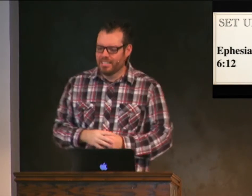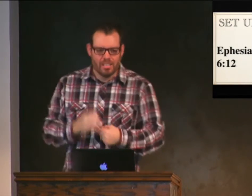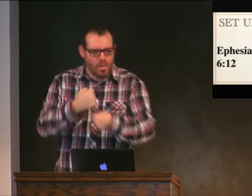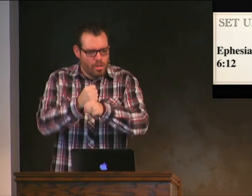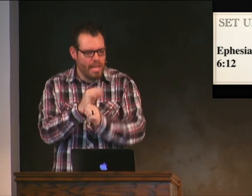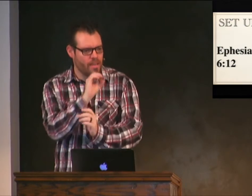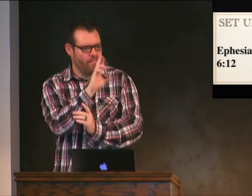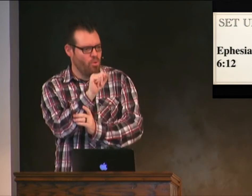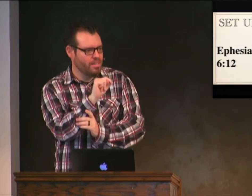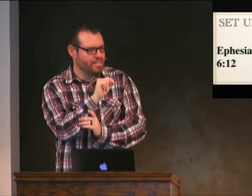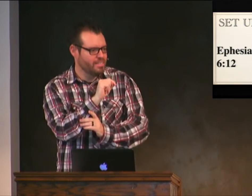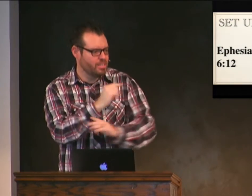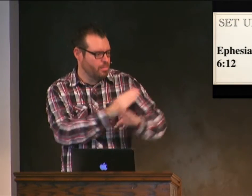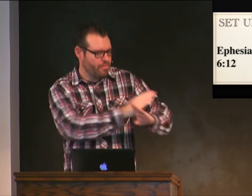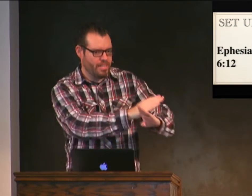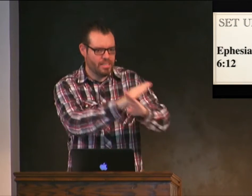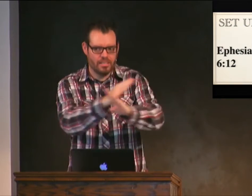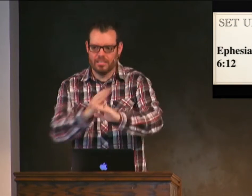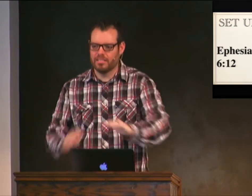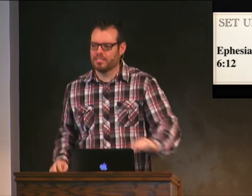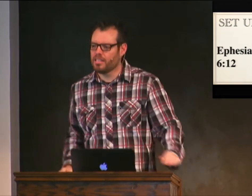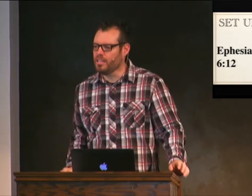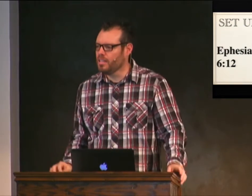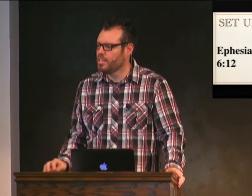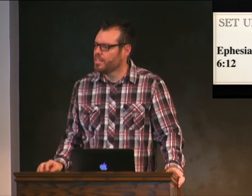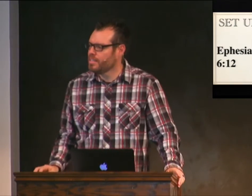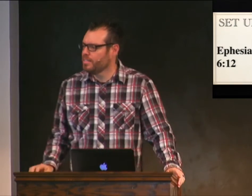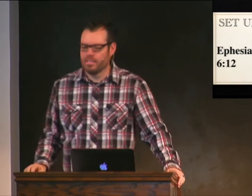fun. We make a fort to prevent.